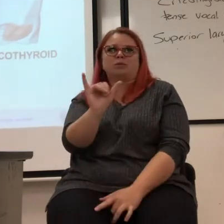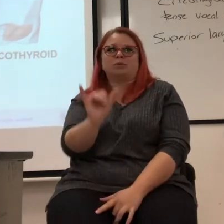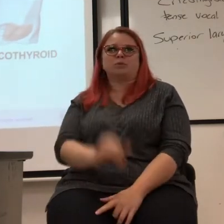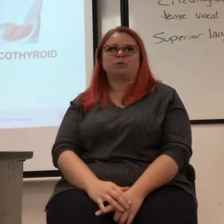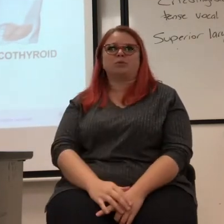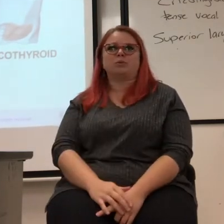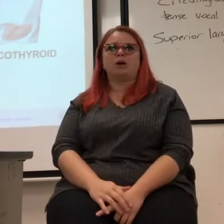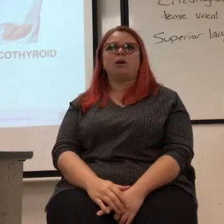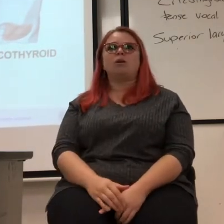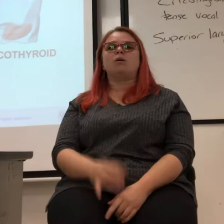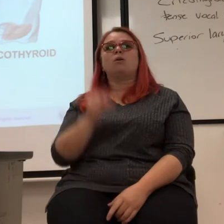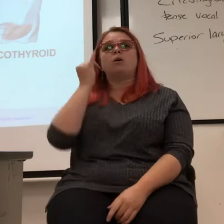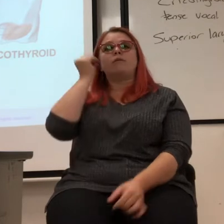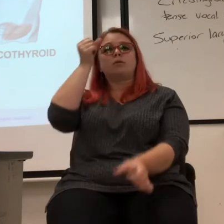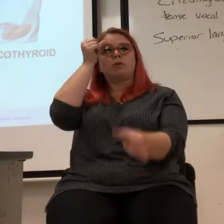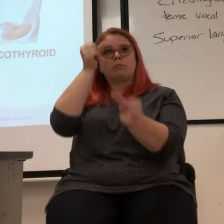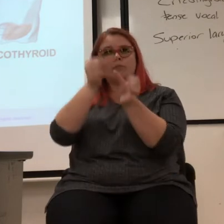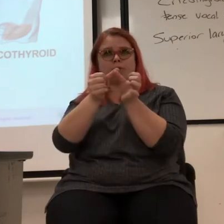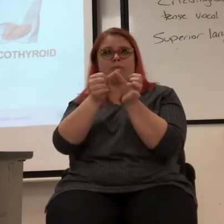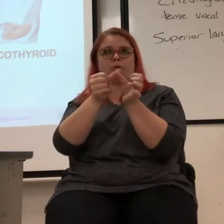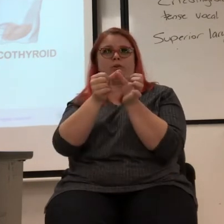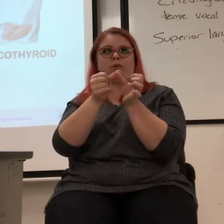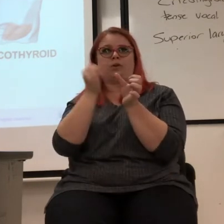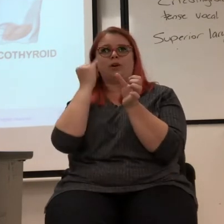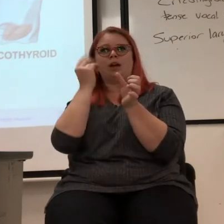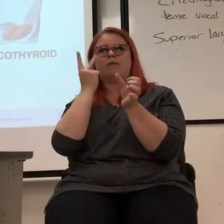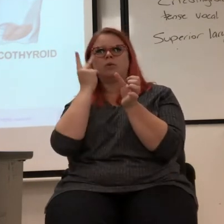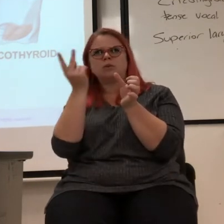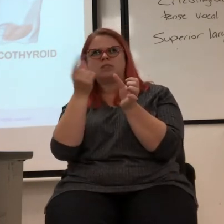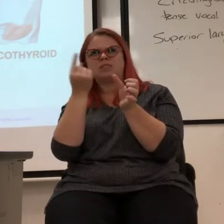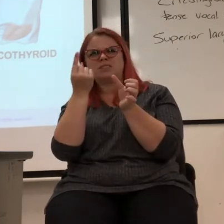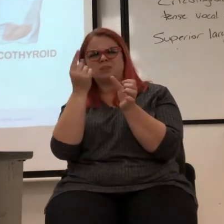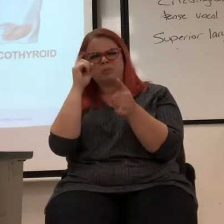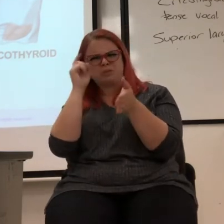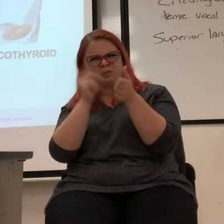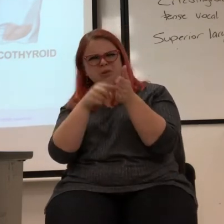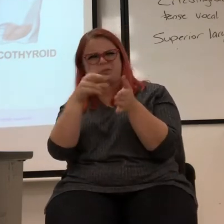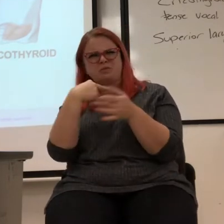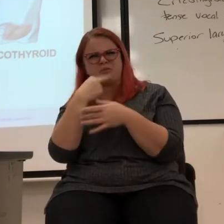So if you remember that, and you ever encountered that, it might save someone's life.